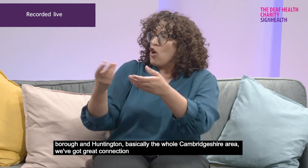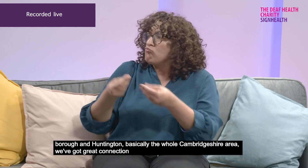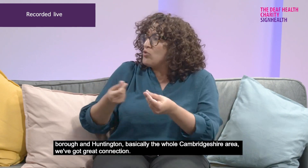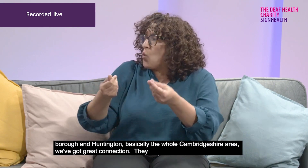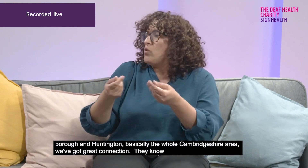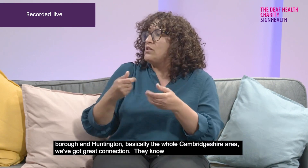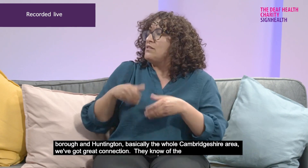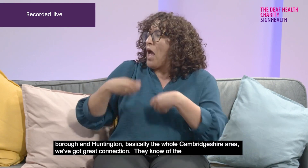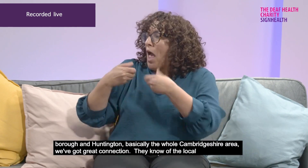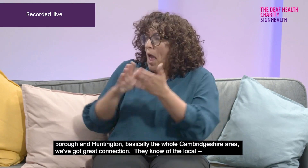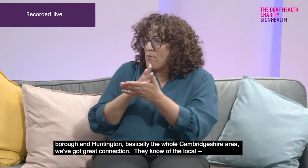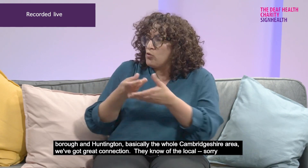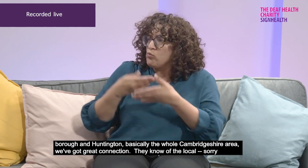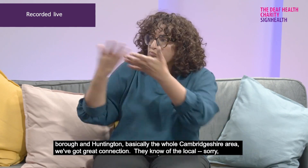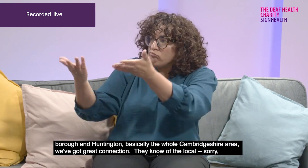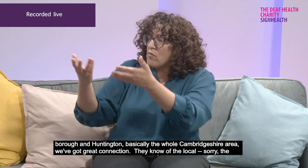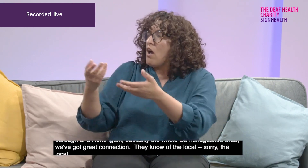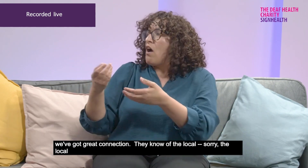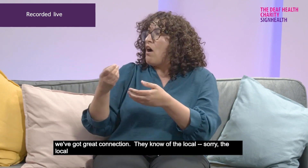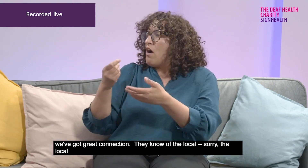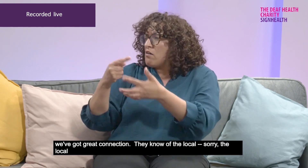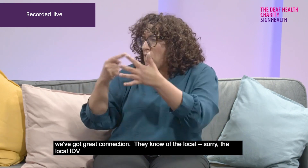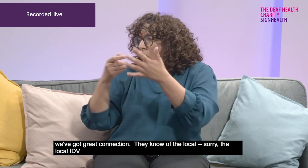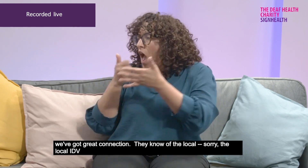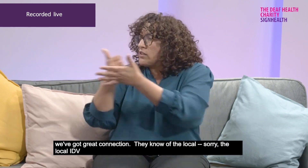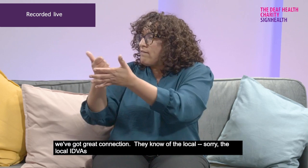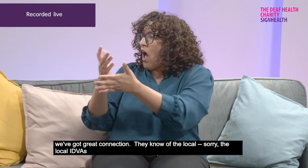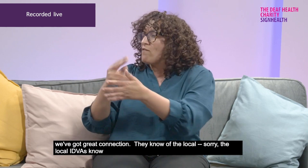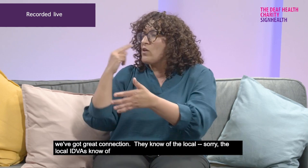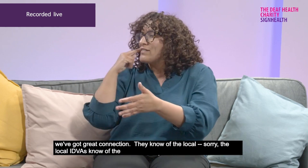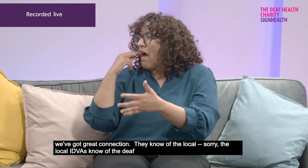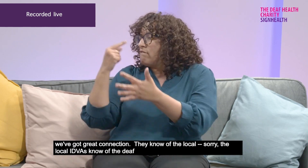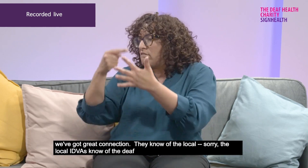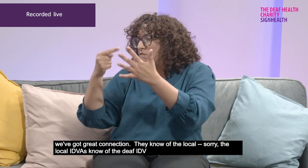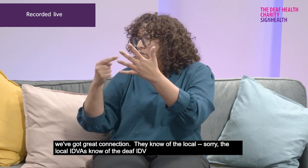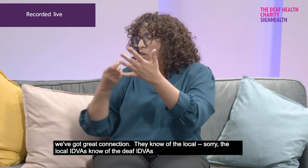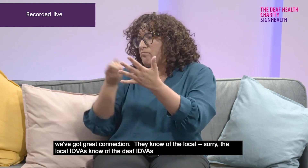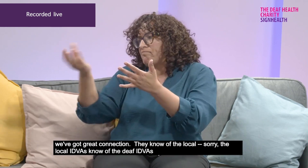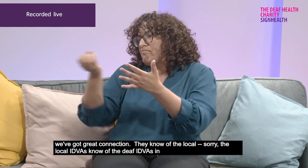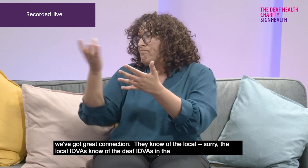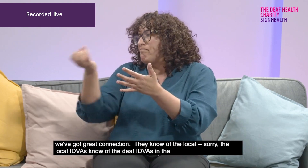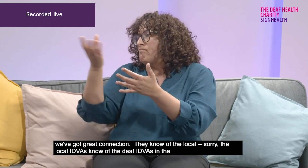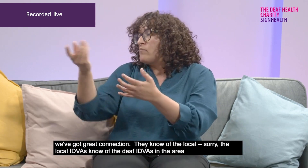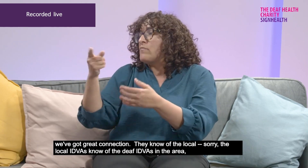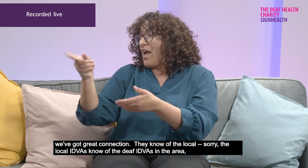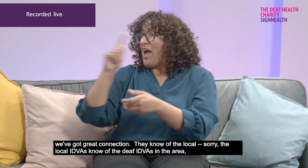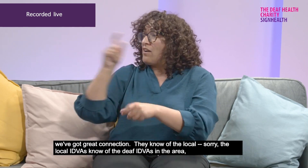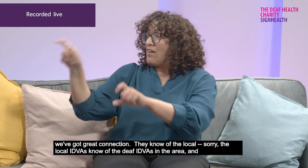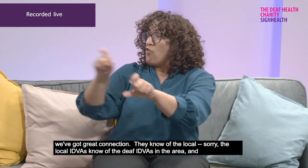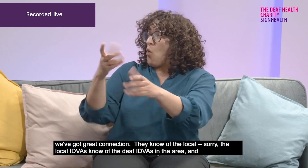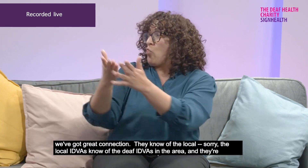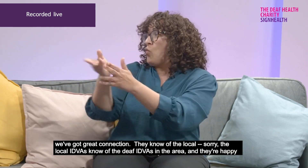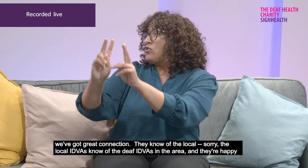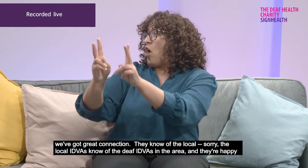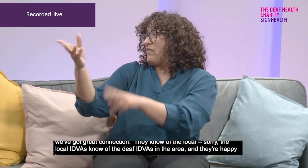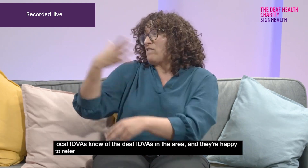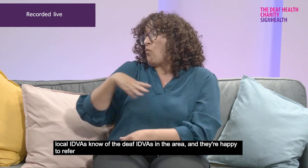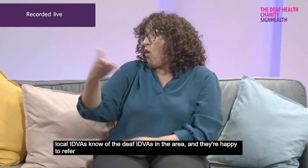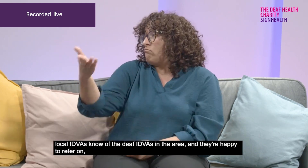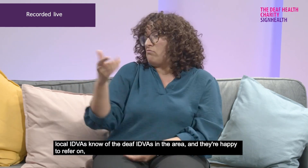the local IDVAs, the local IDVAs know of the deaf IDVAs in the area, and they're happy to refer on. We're happy to provide them